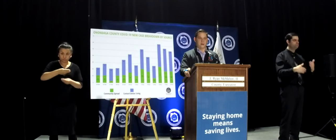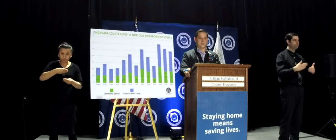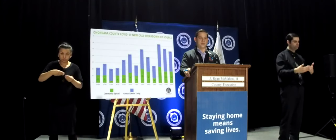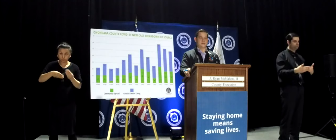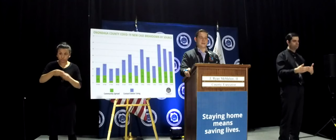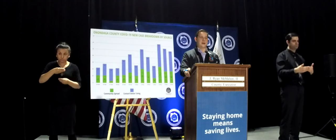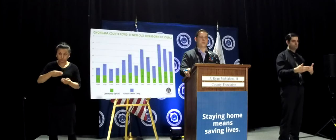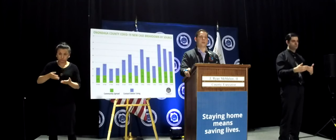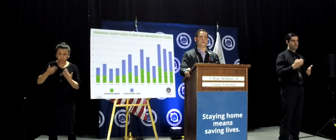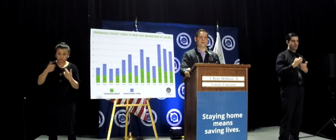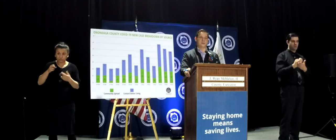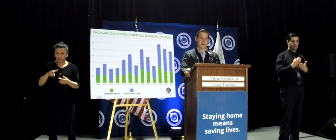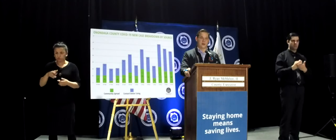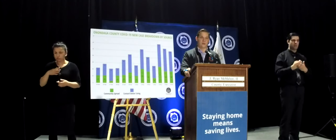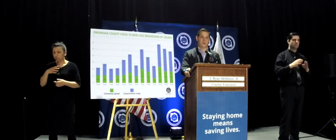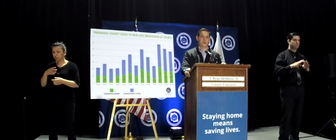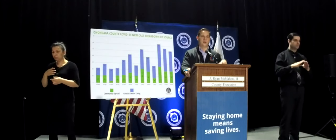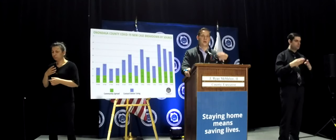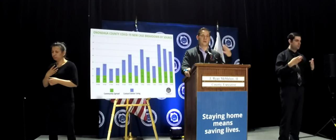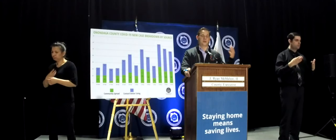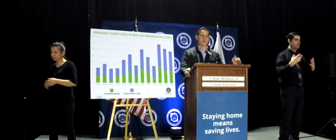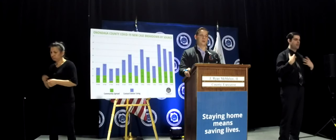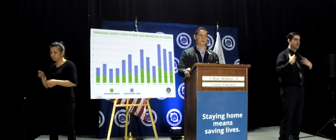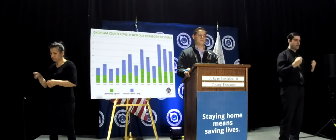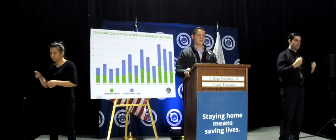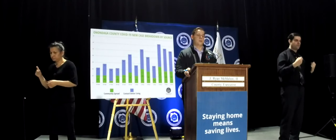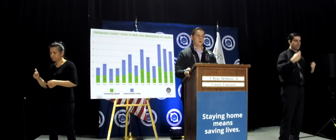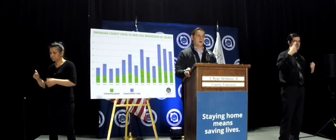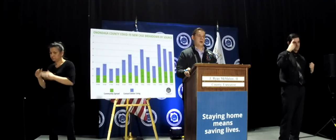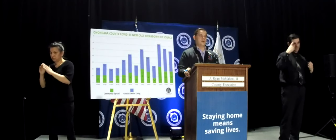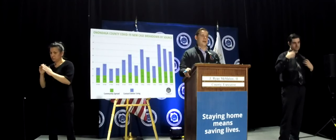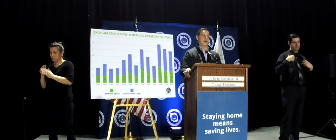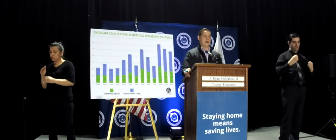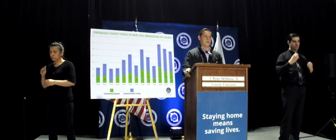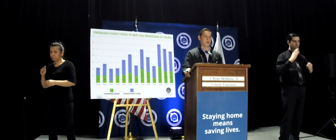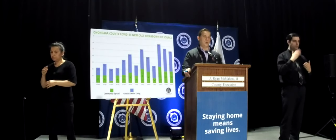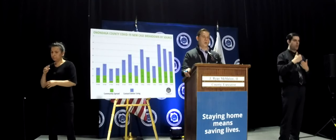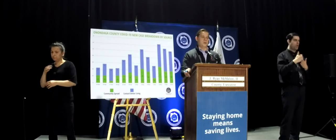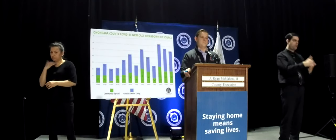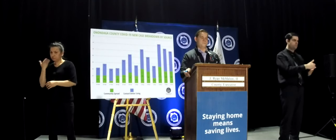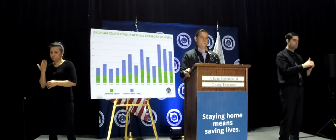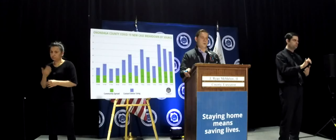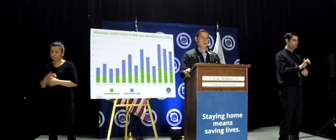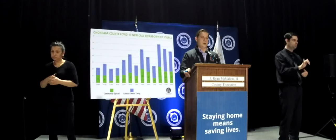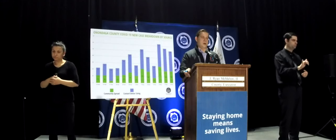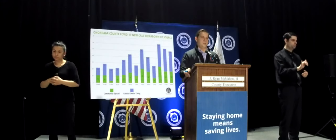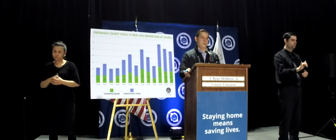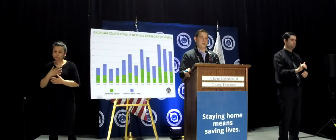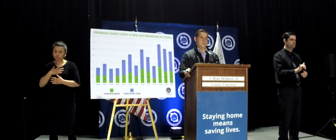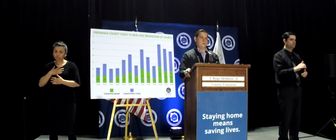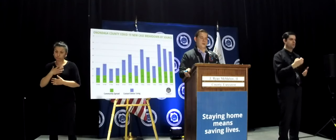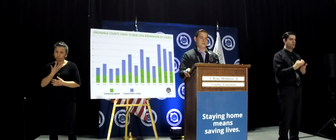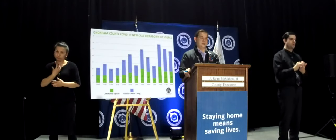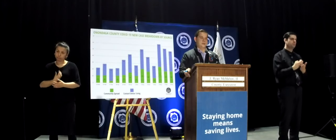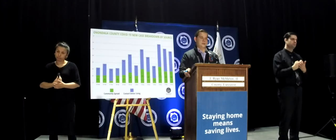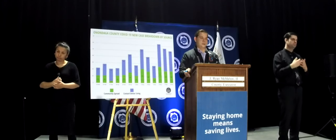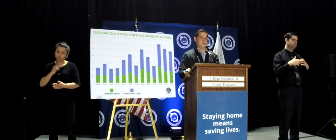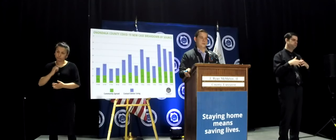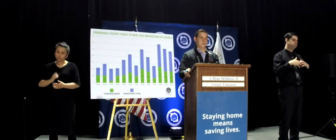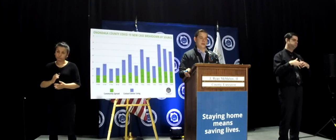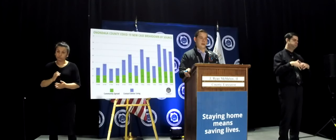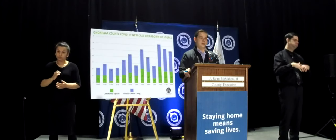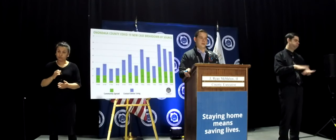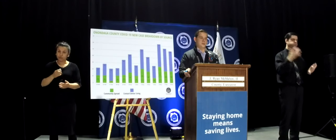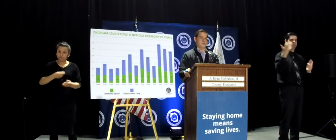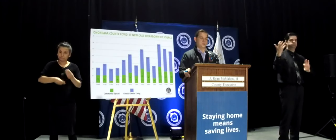our economy, that's going to help with the mental health of the community, the economic ruin. But